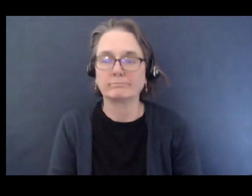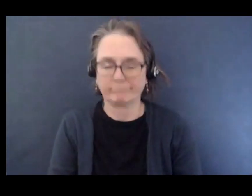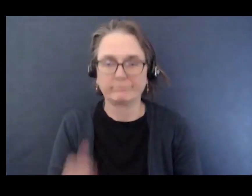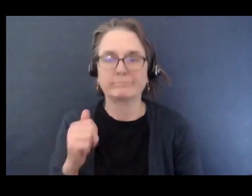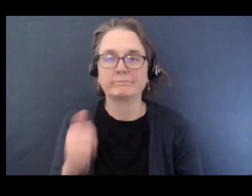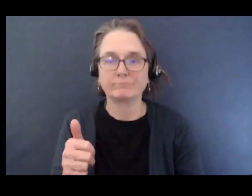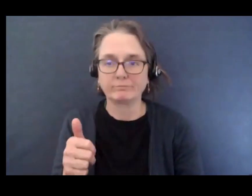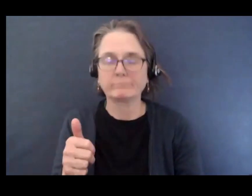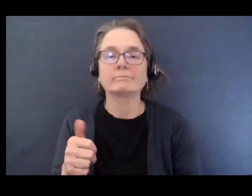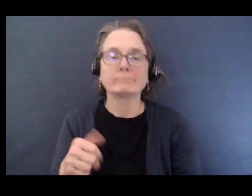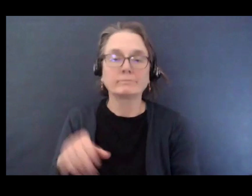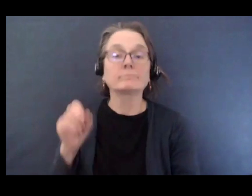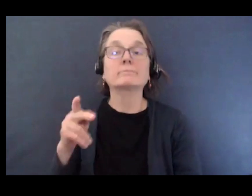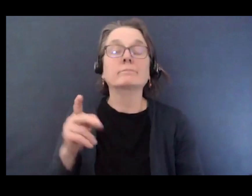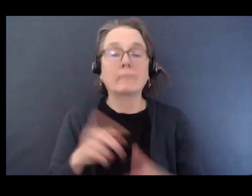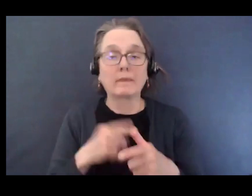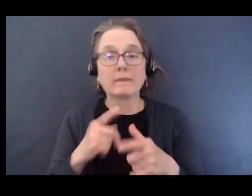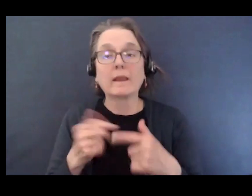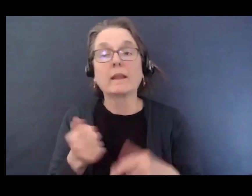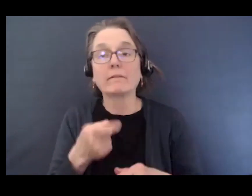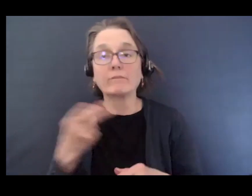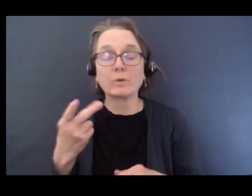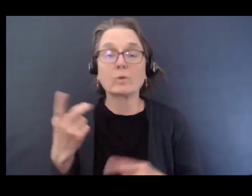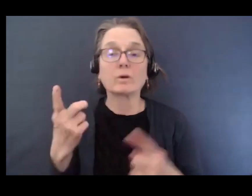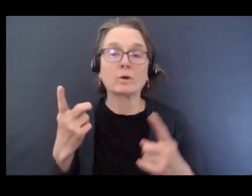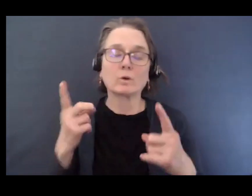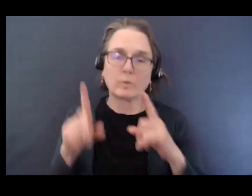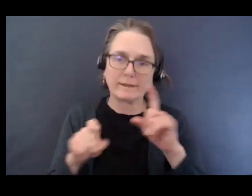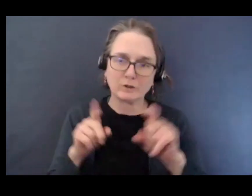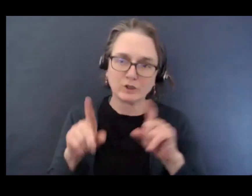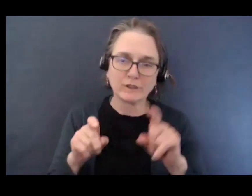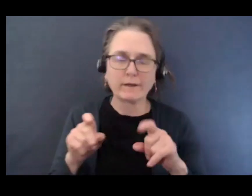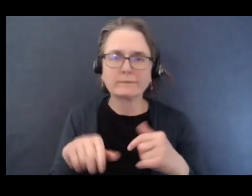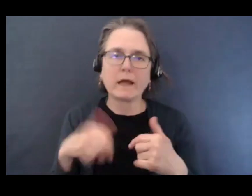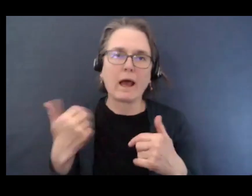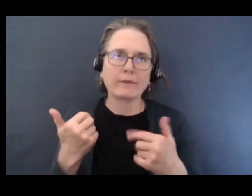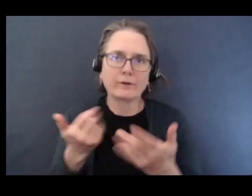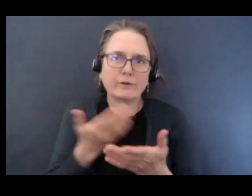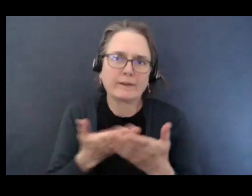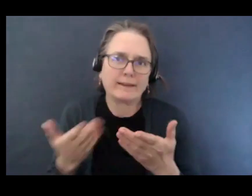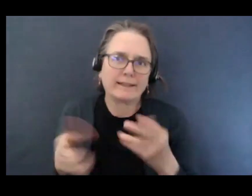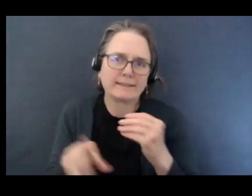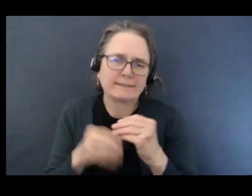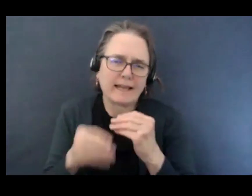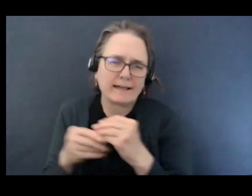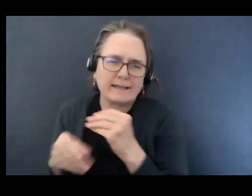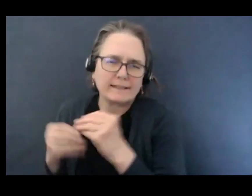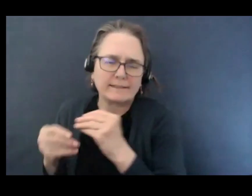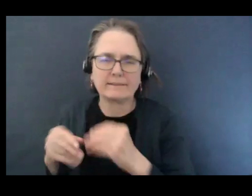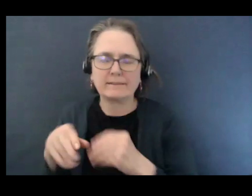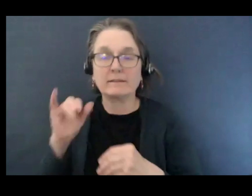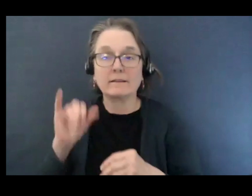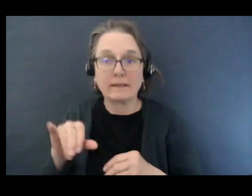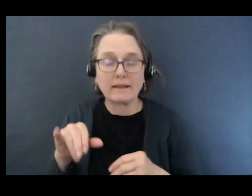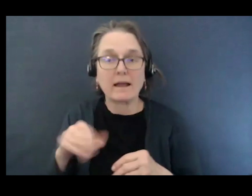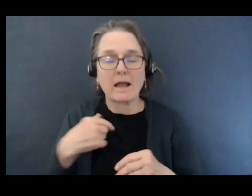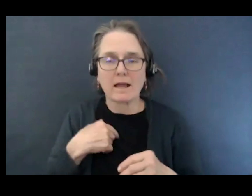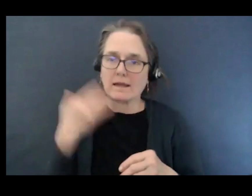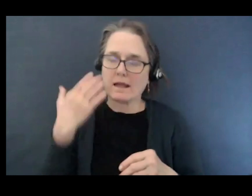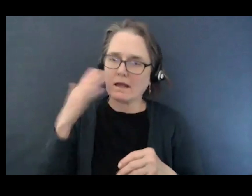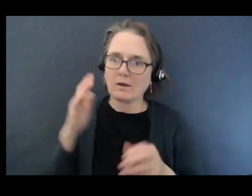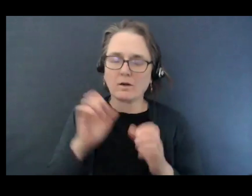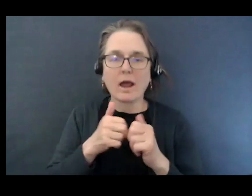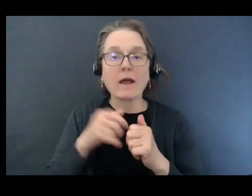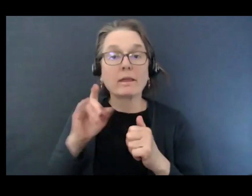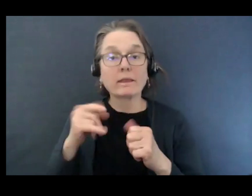have a few questions, which is, not questions, just like other noodles, which is like, I really liked how